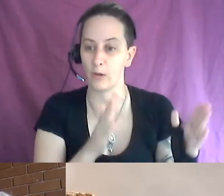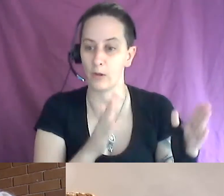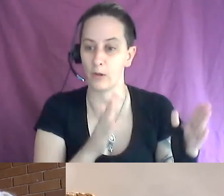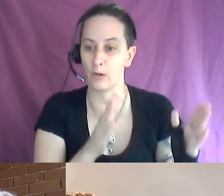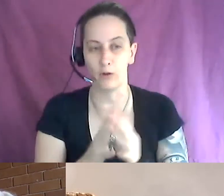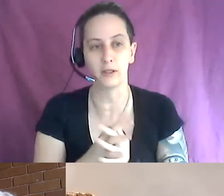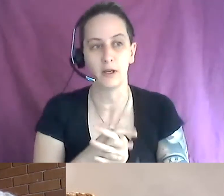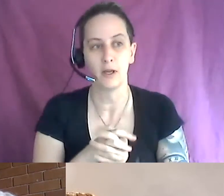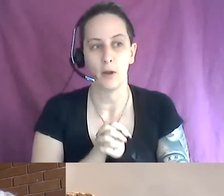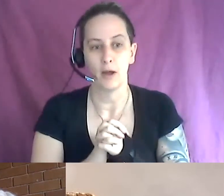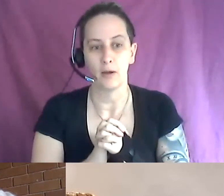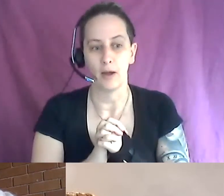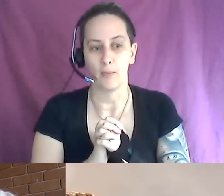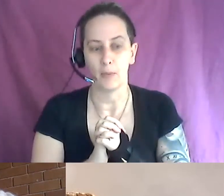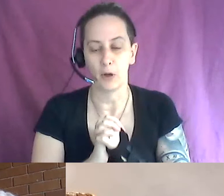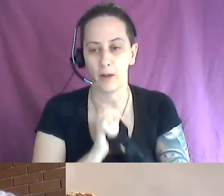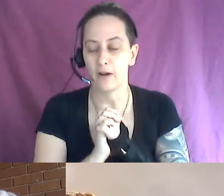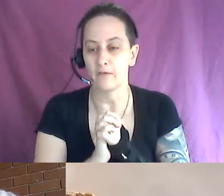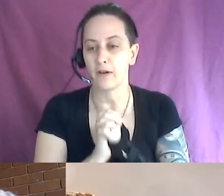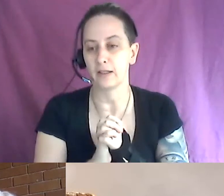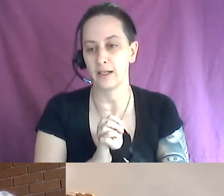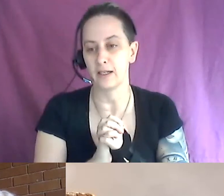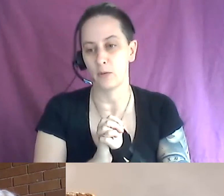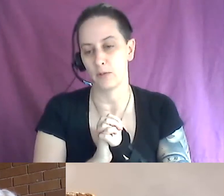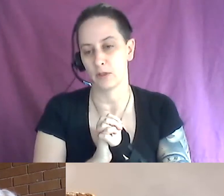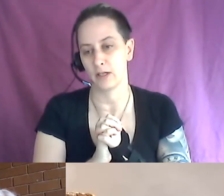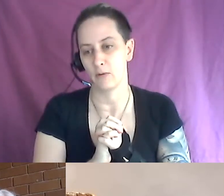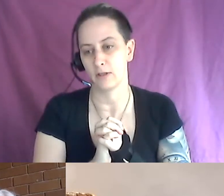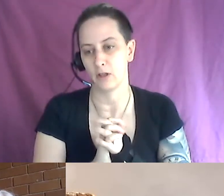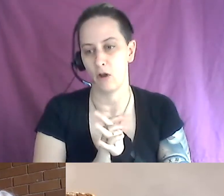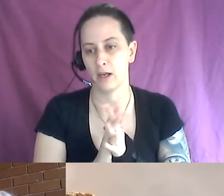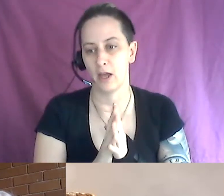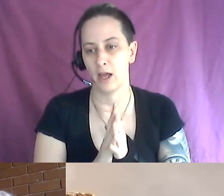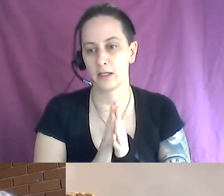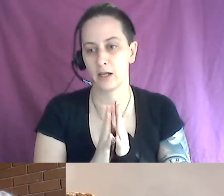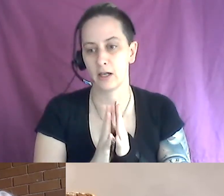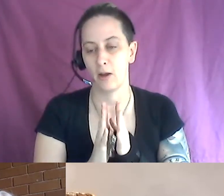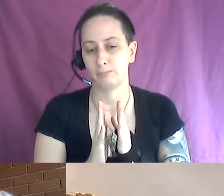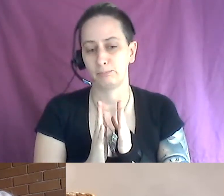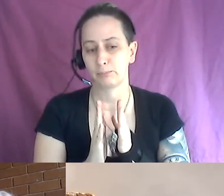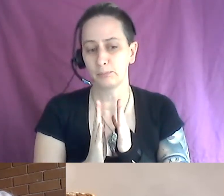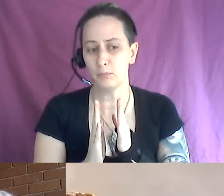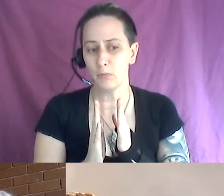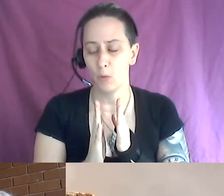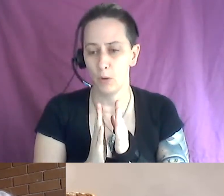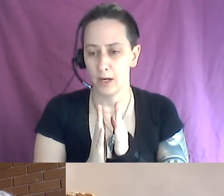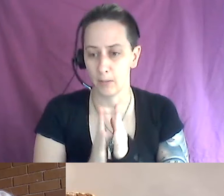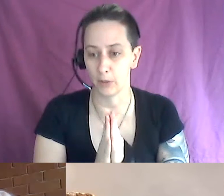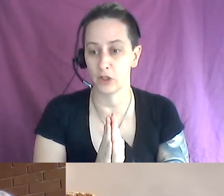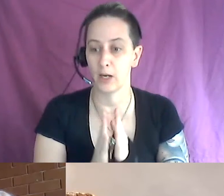with both worlds. But I'm very, very clear that when I'm doing keyword sign that we